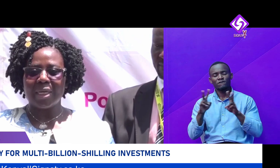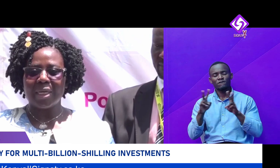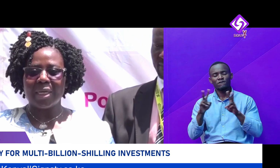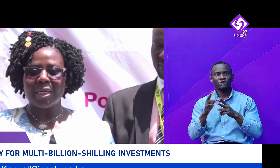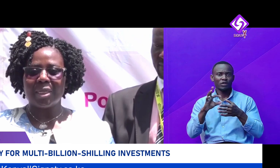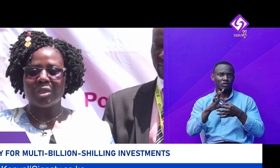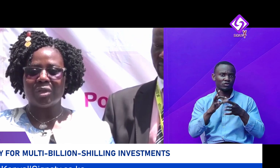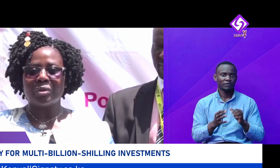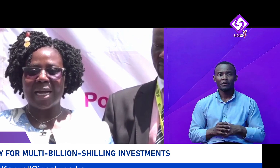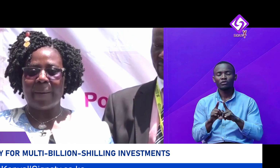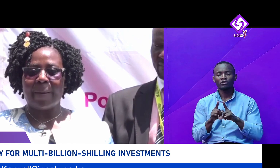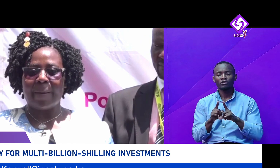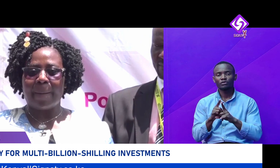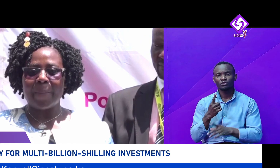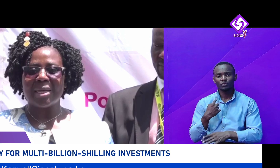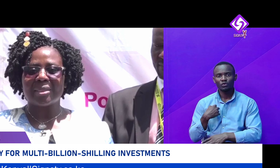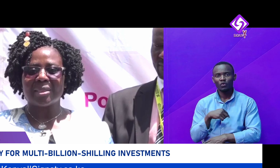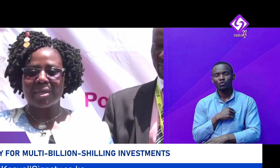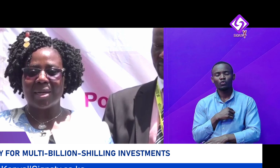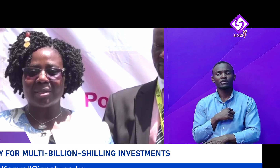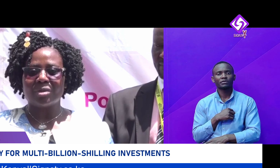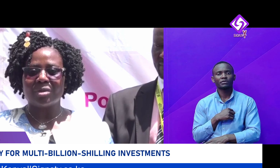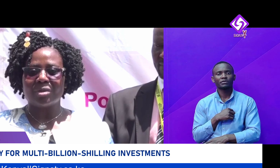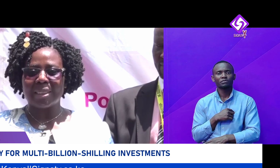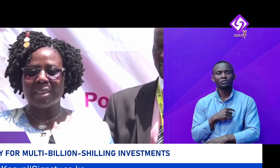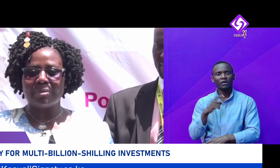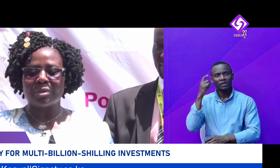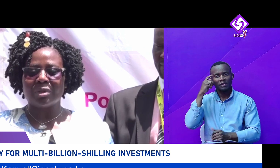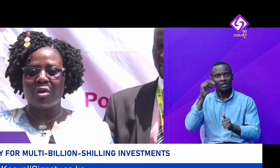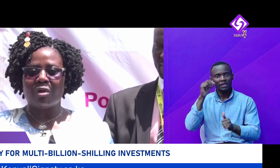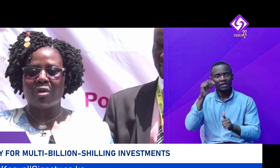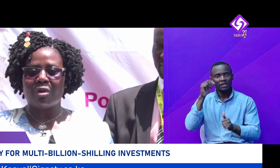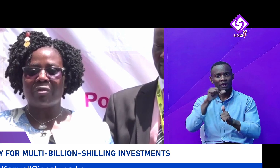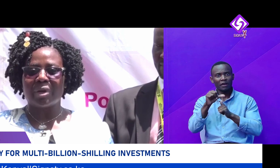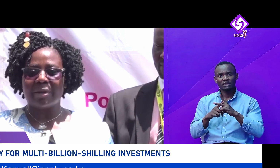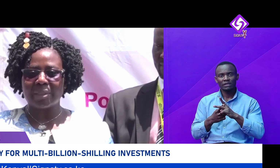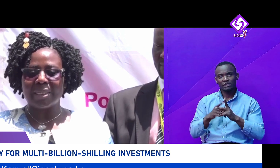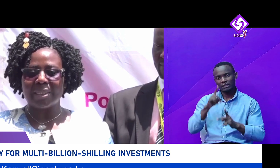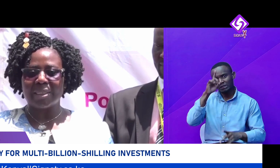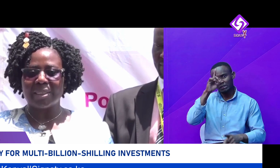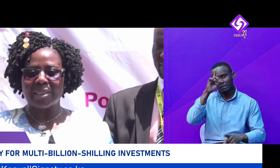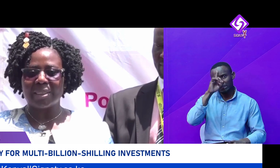We are looking into starting a serious work in terms of investment in